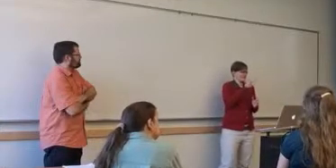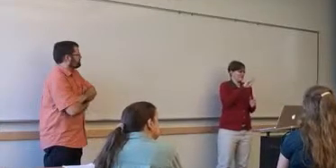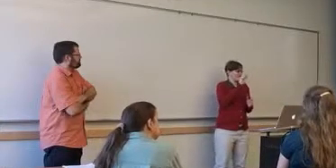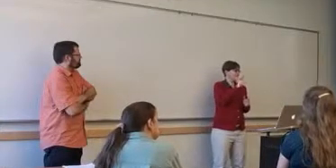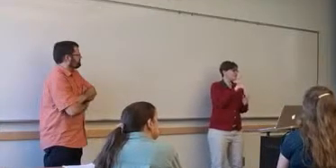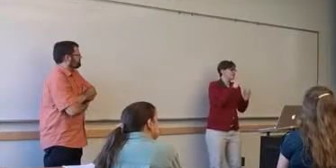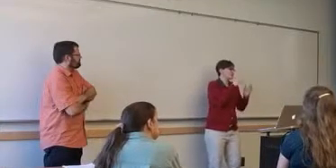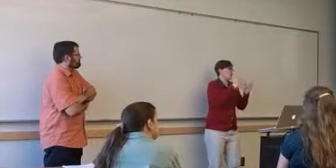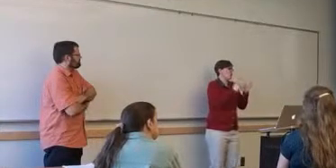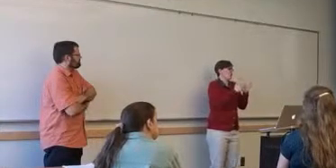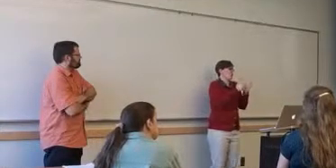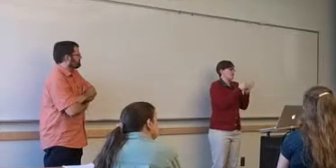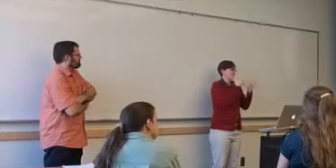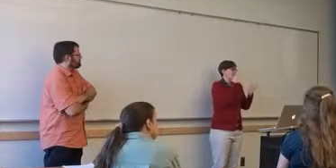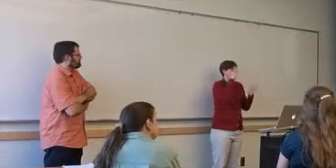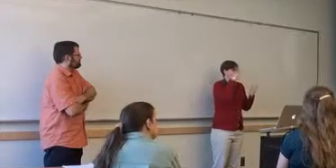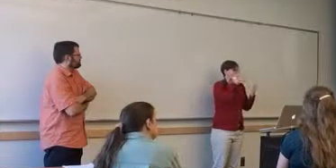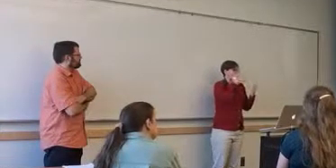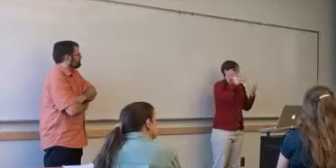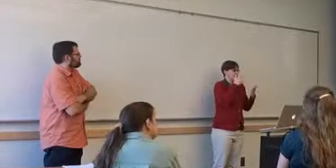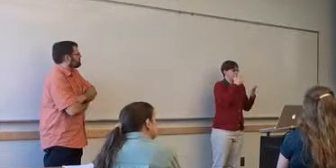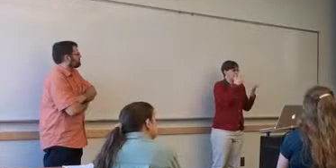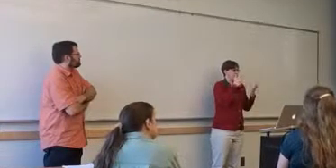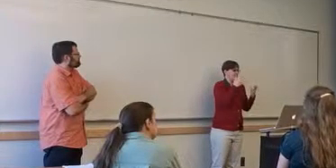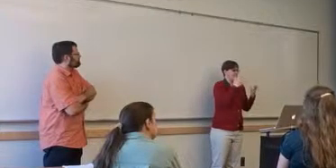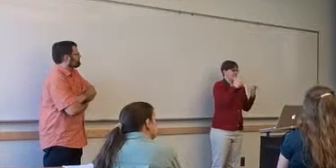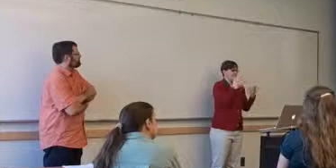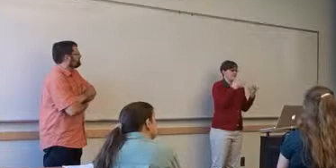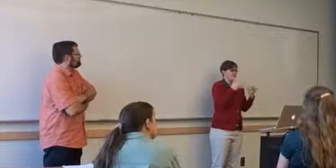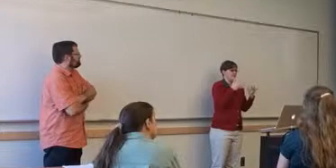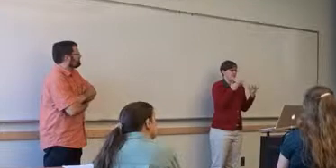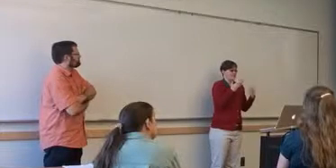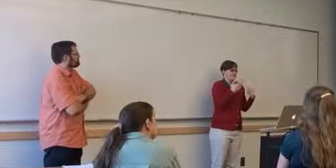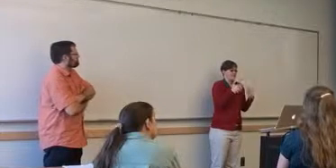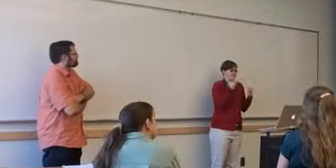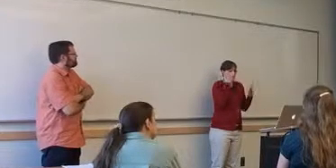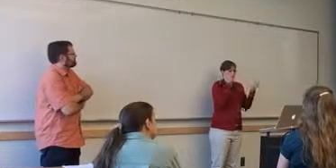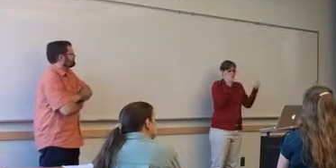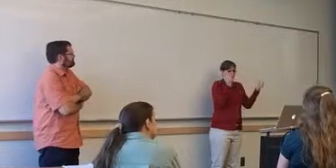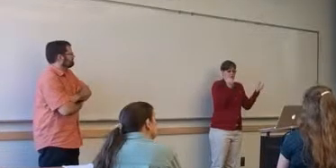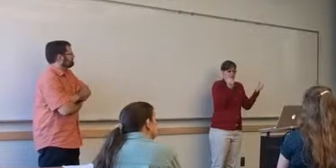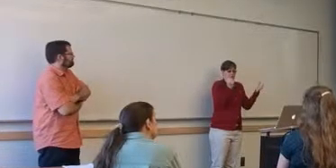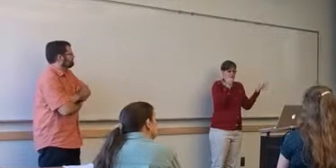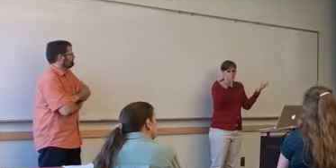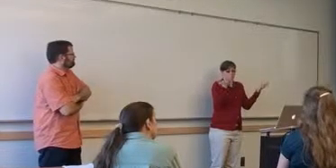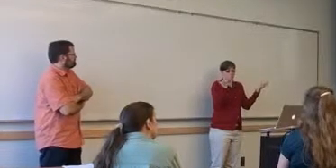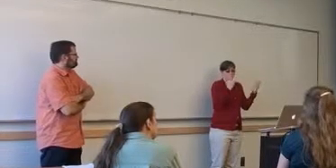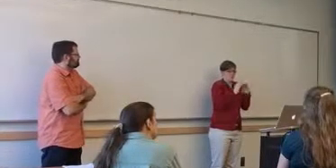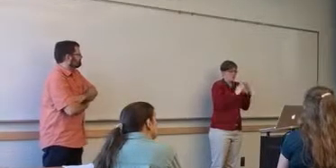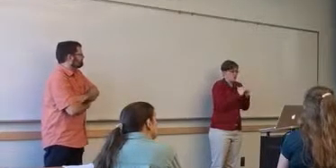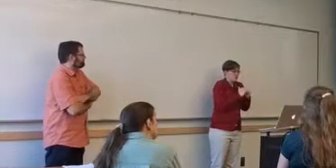71.6% of those family members do not regularly work with their deaf and hard of hearing children.